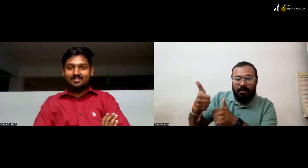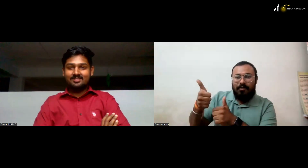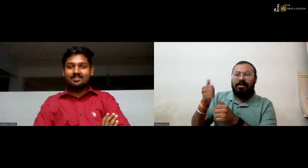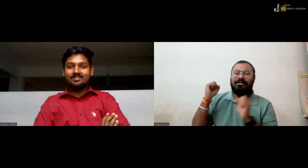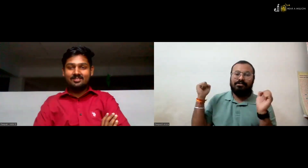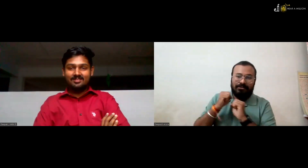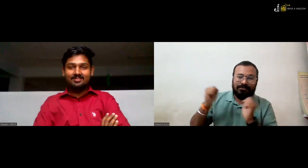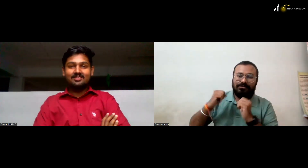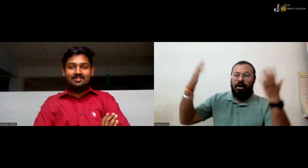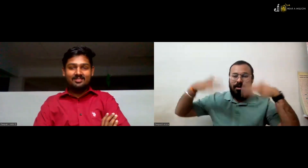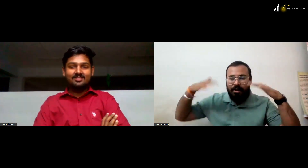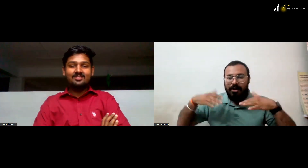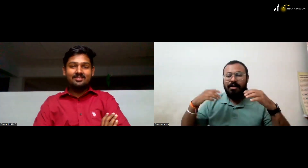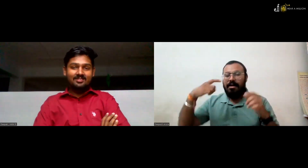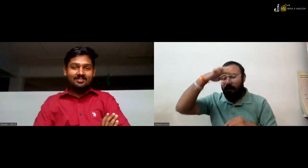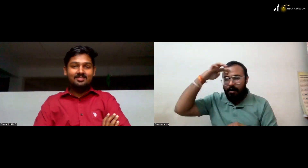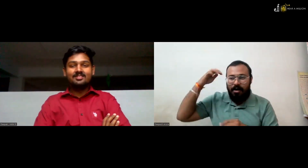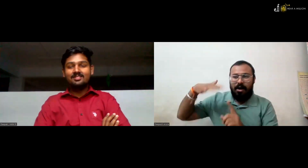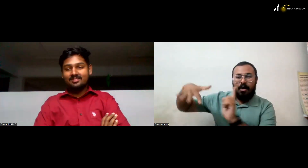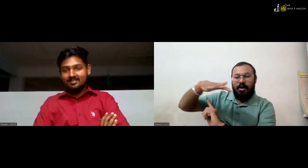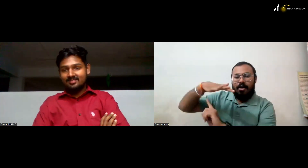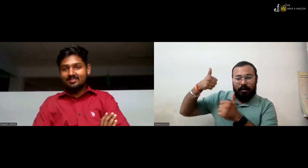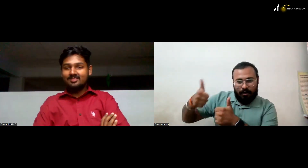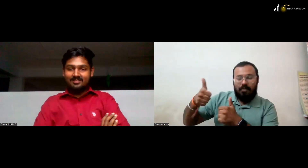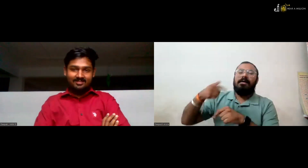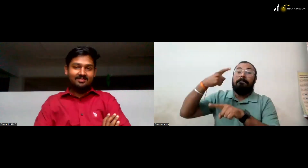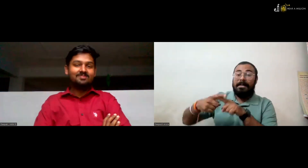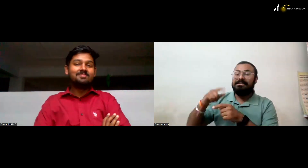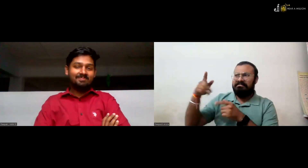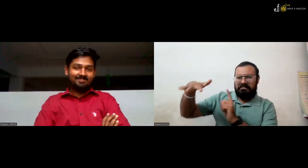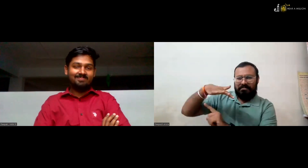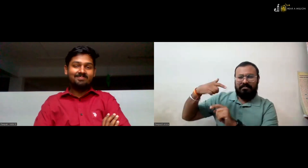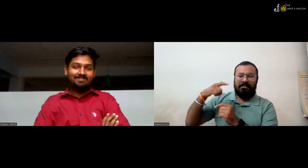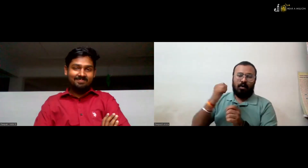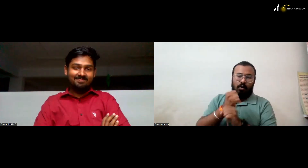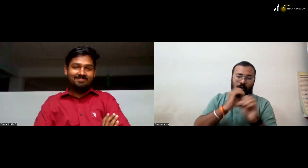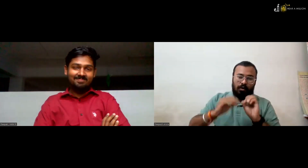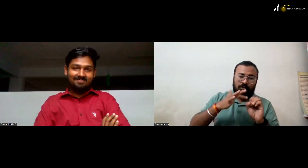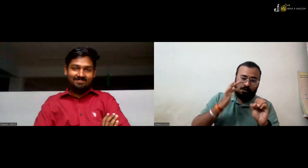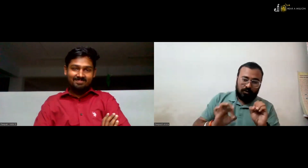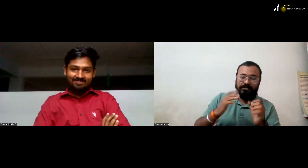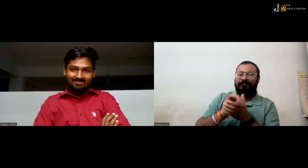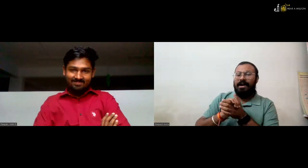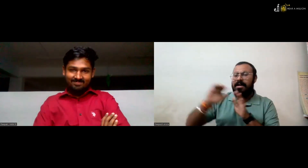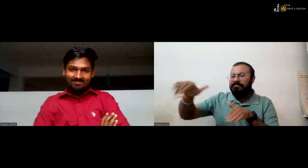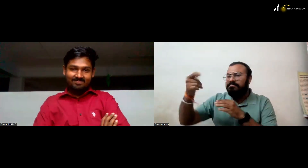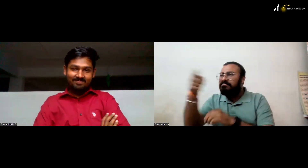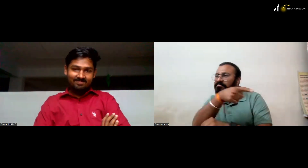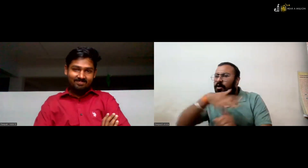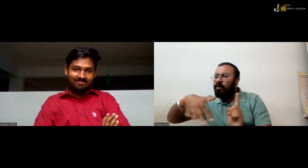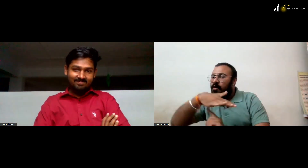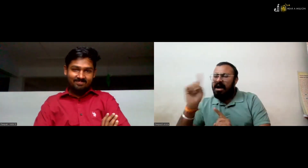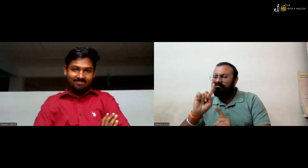made proper plannings. I just thought that what kind of weather it can be. I studied about that, and I